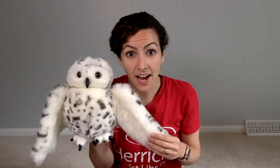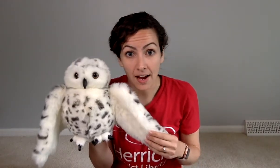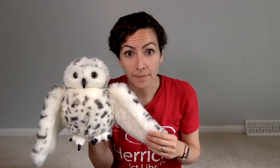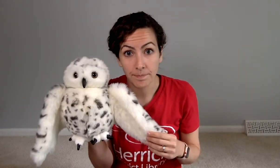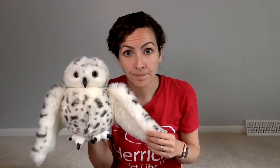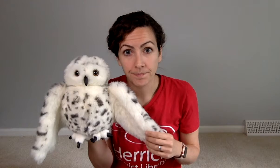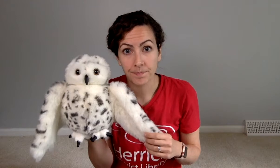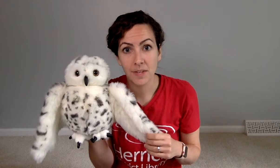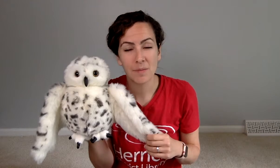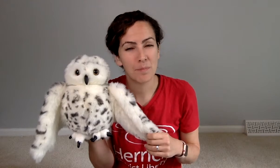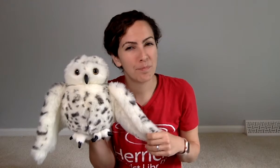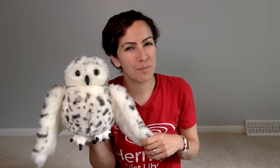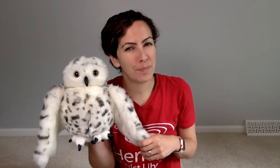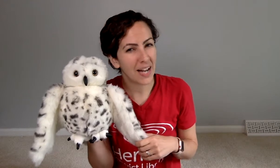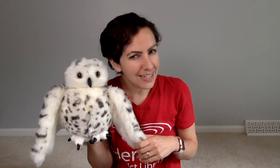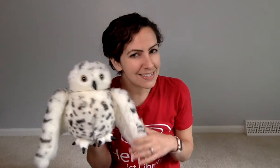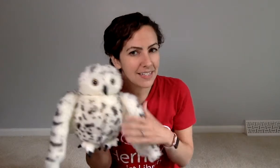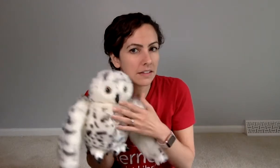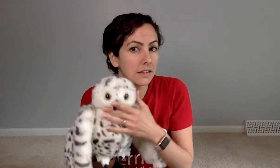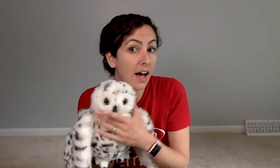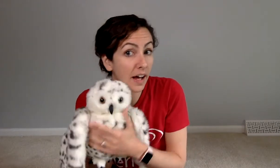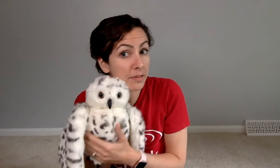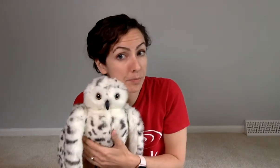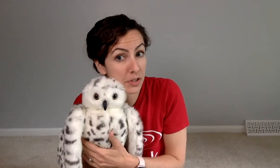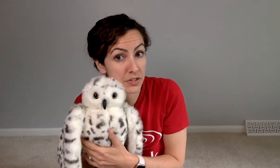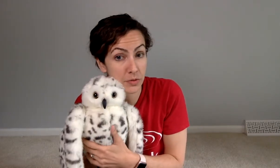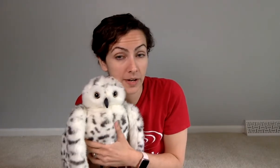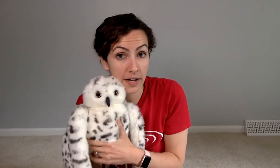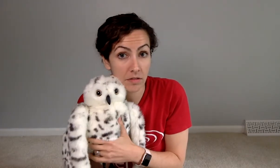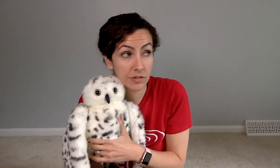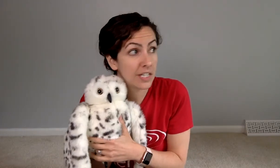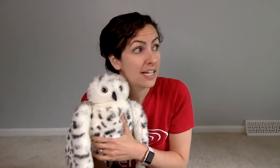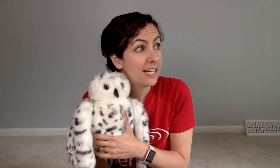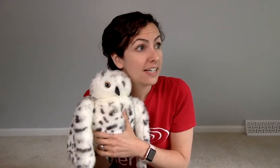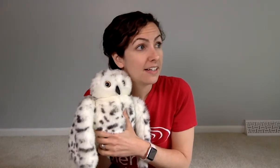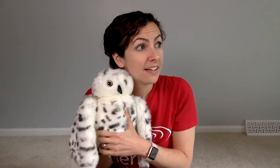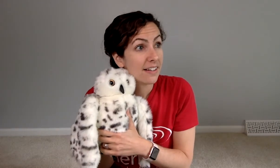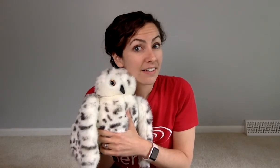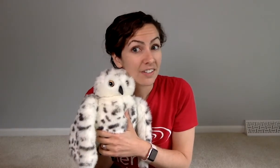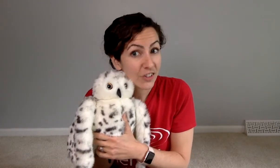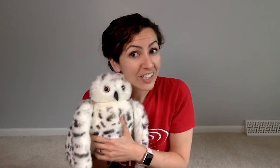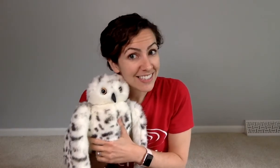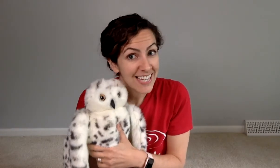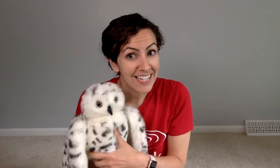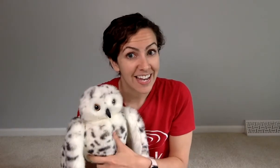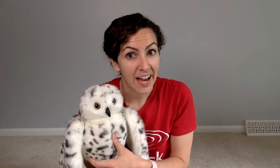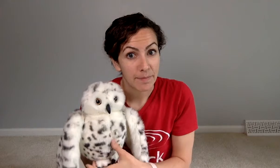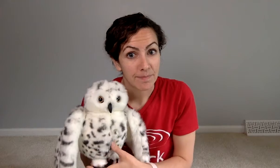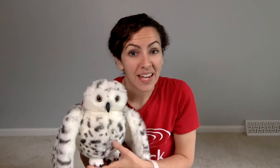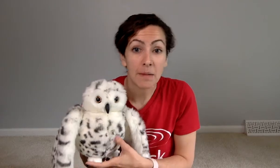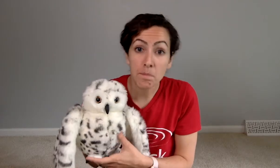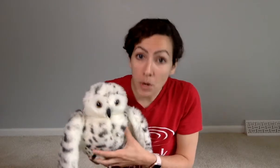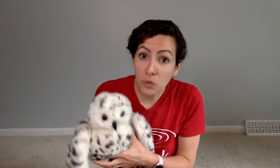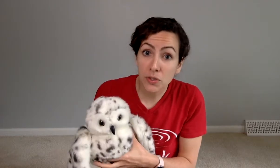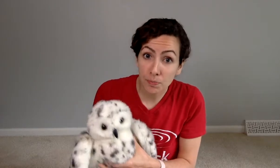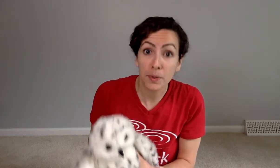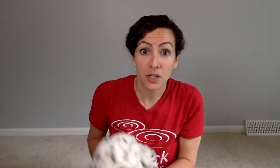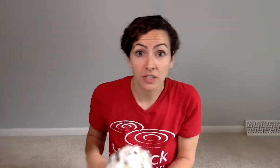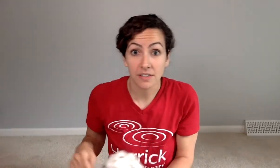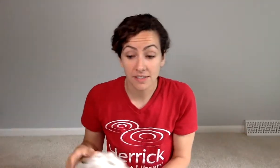nighttime. But I see a lot of birds around during the daytime, and most birds